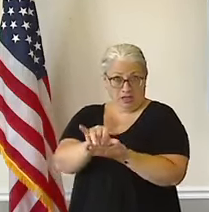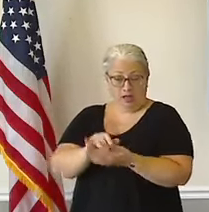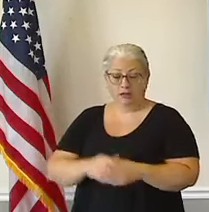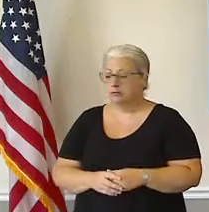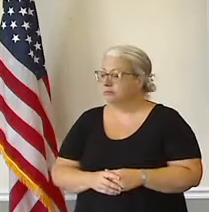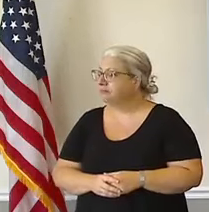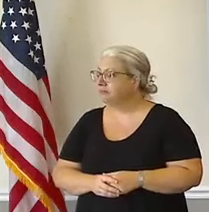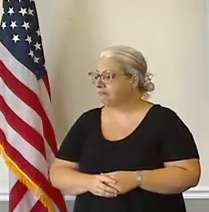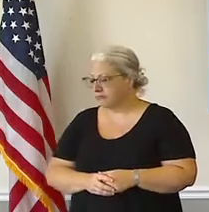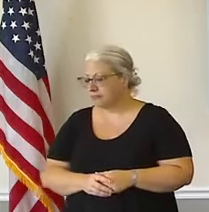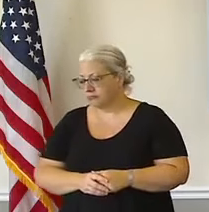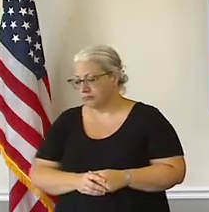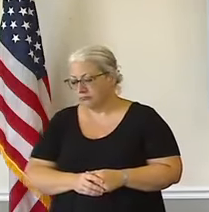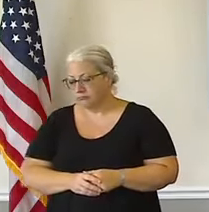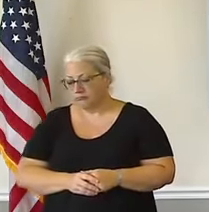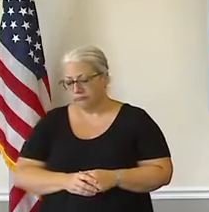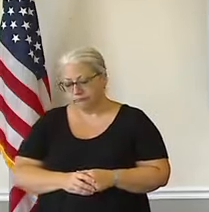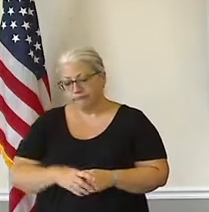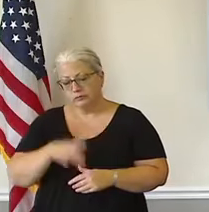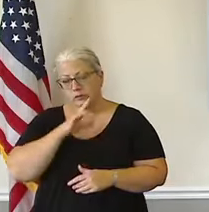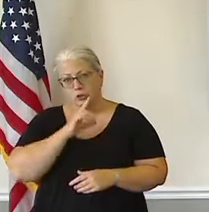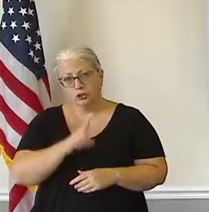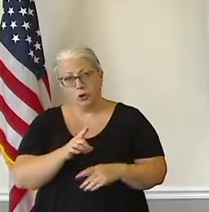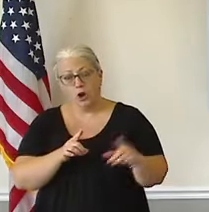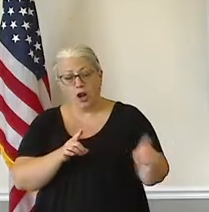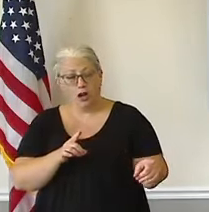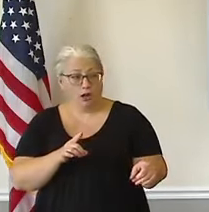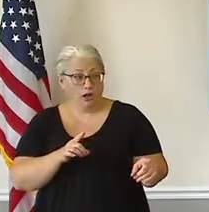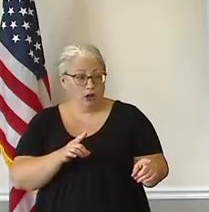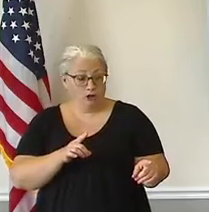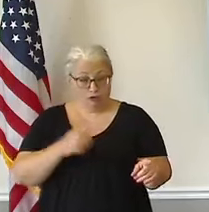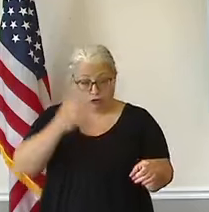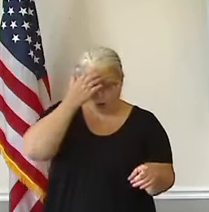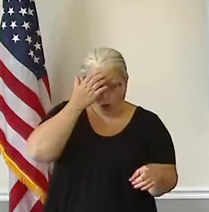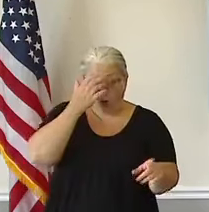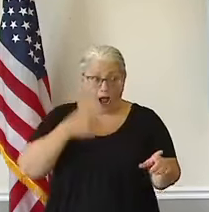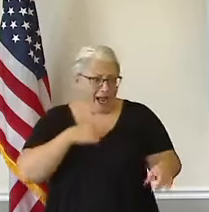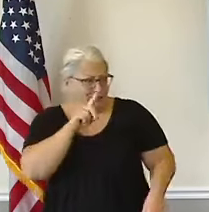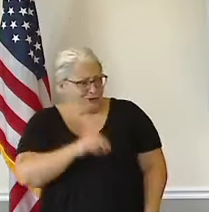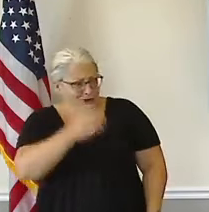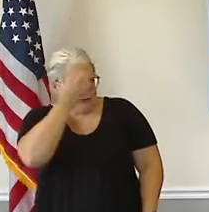plan, if you may or may not know. I do know because I read it.